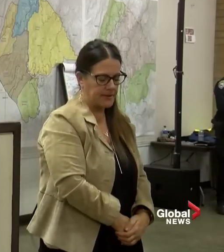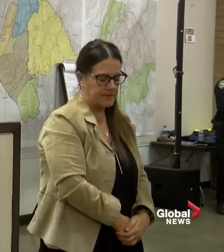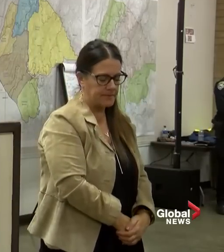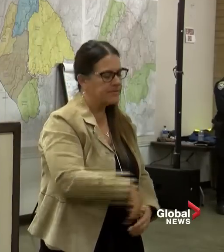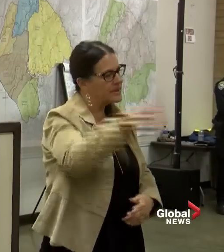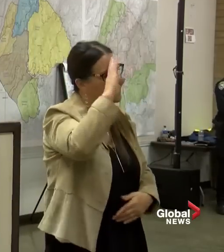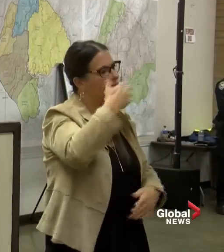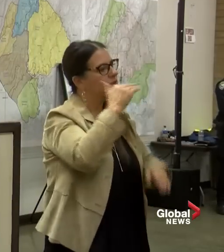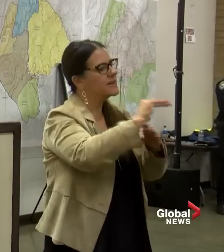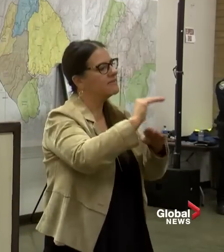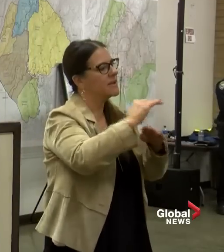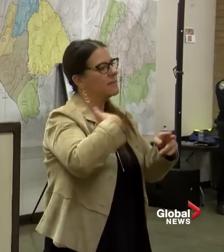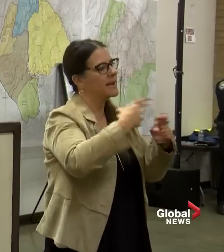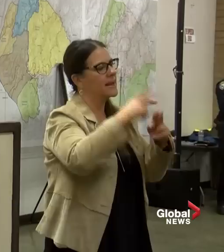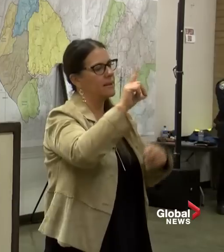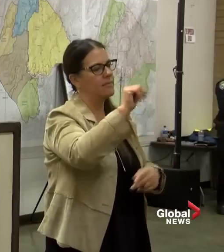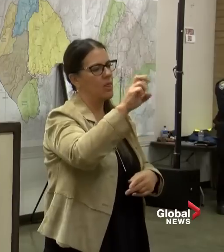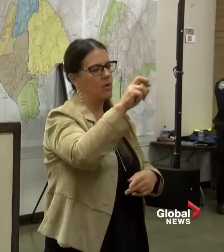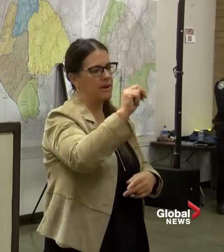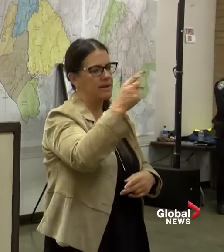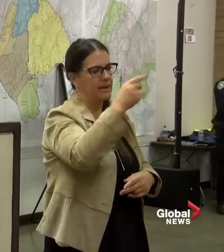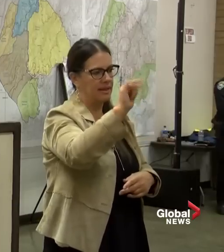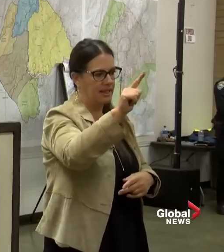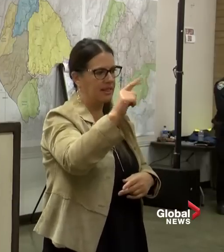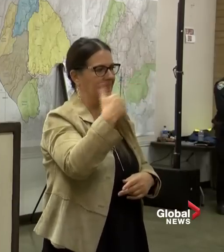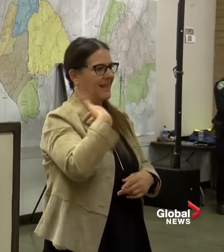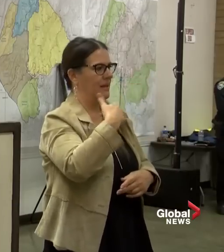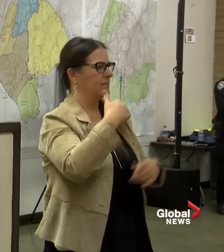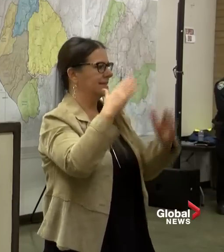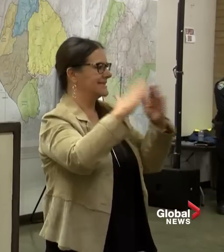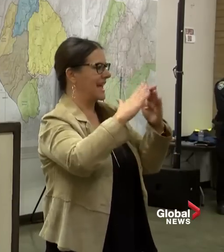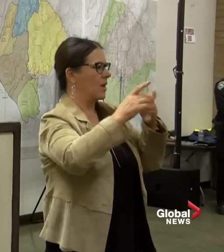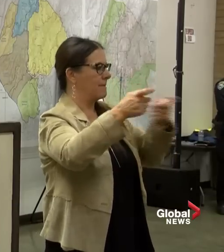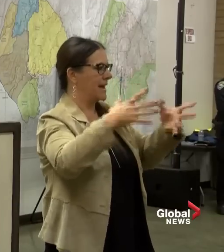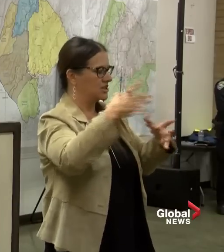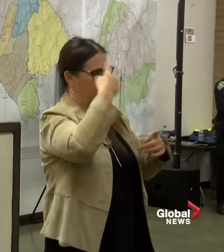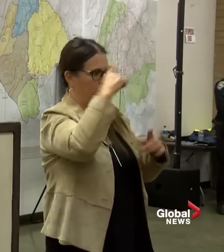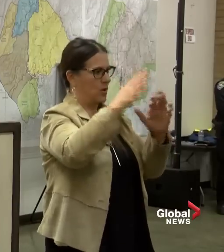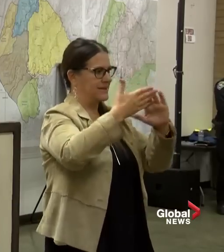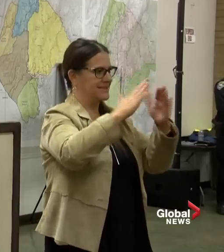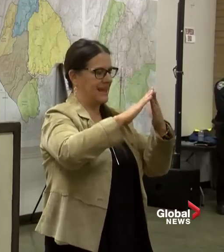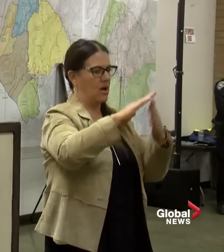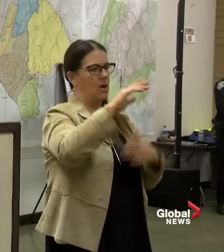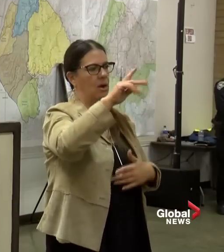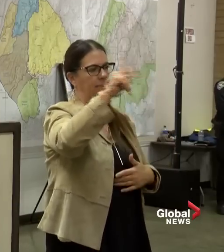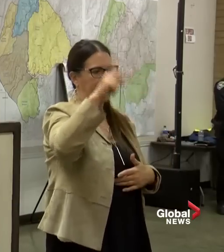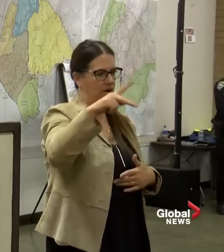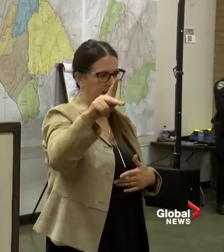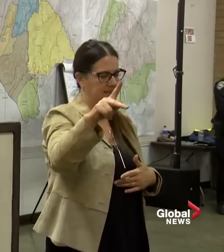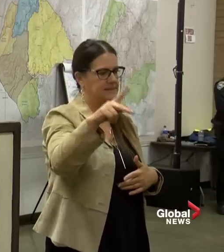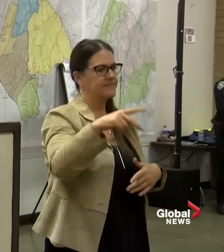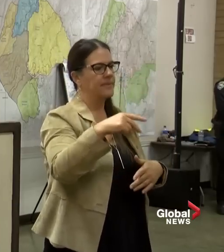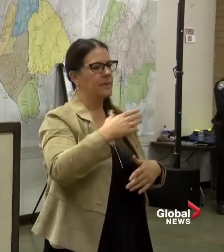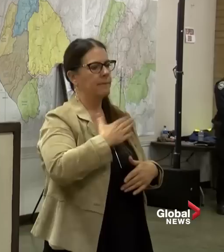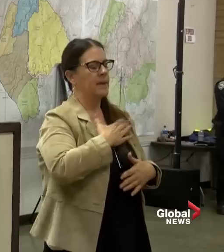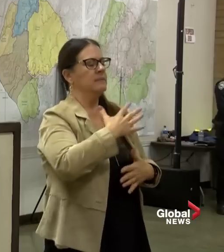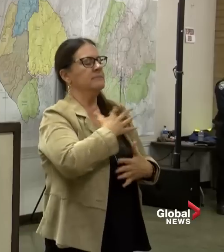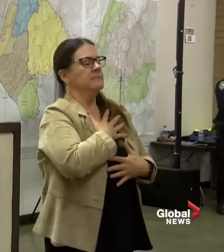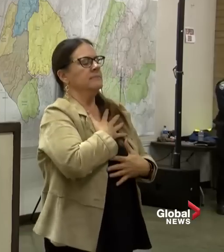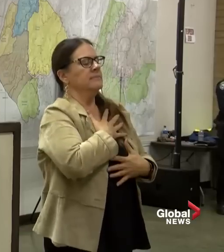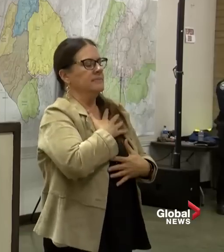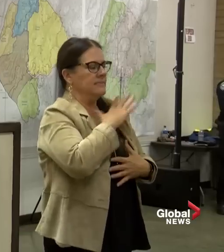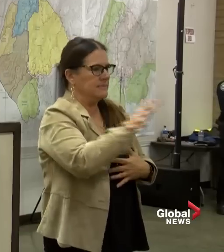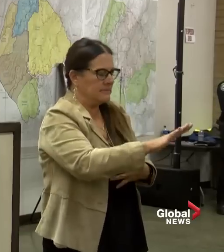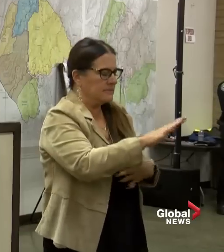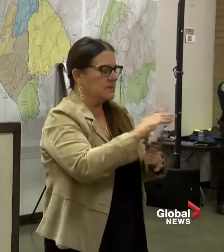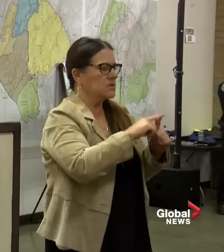Good evening, my name is Lauren Gill. I'm the Paradise Town Manager. My heart goes out to all the victims